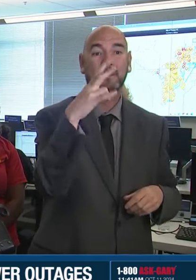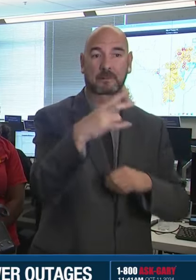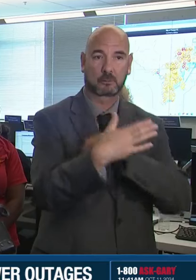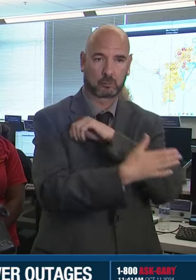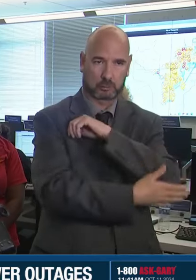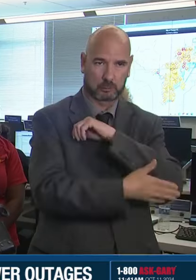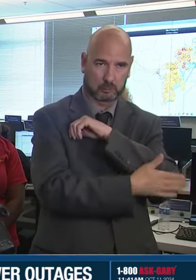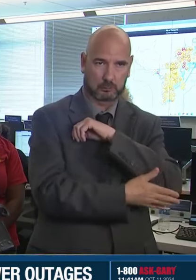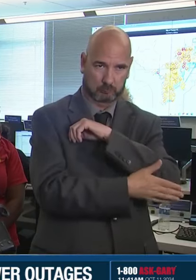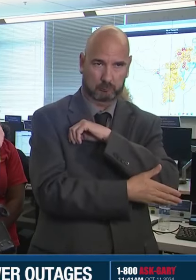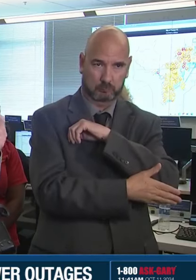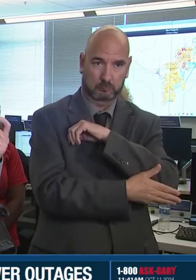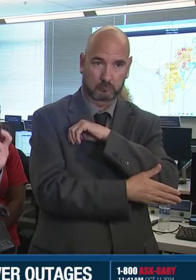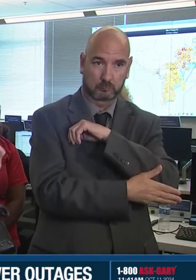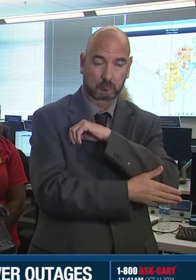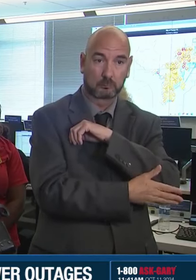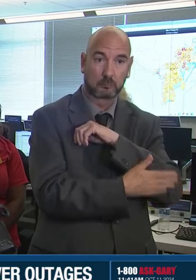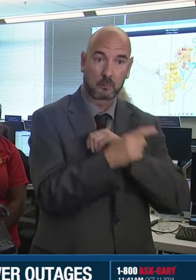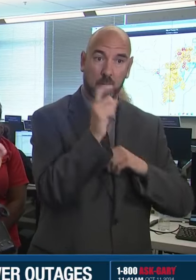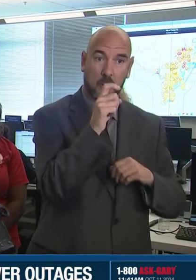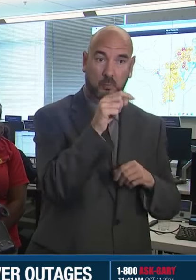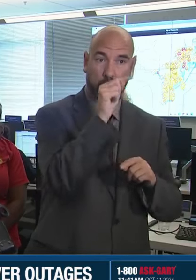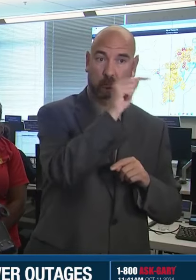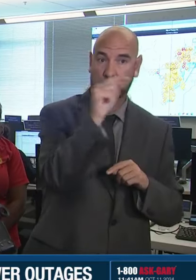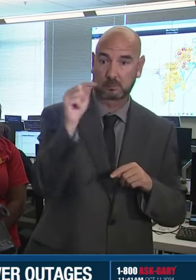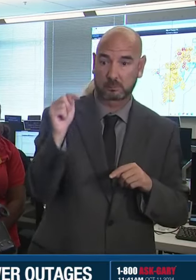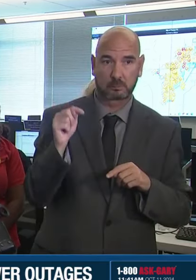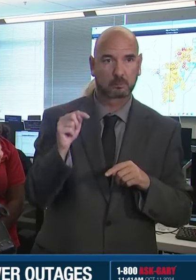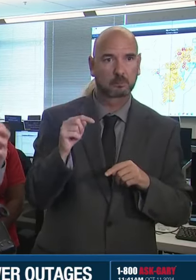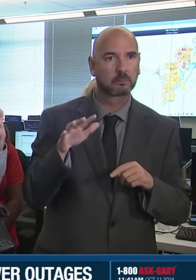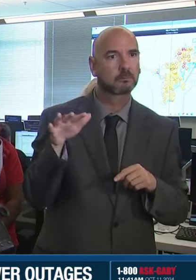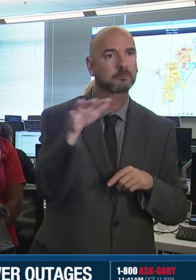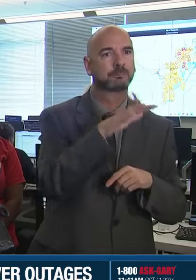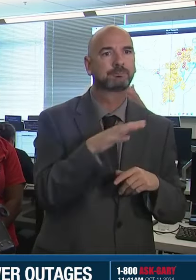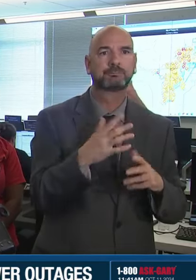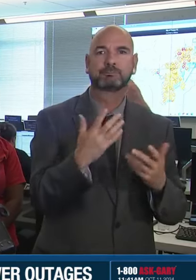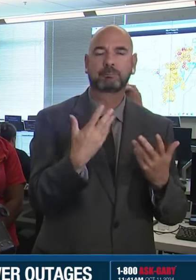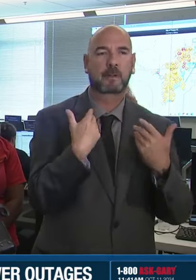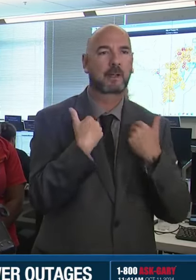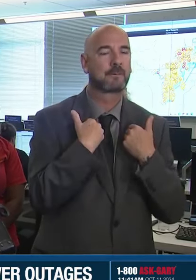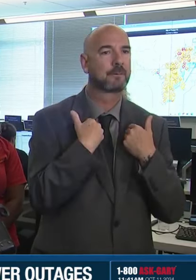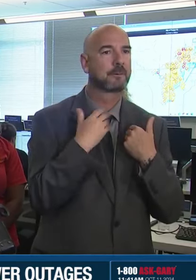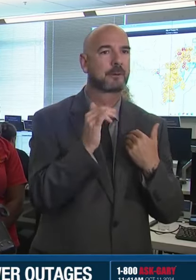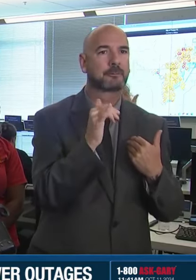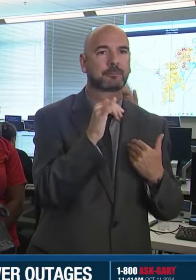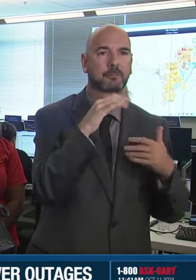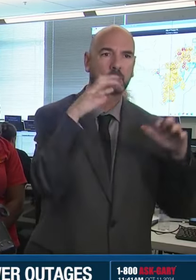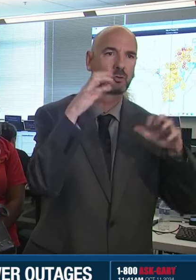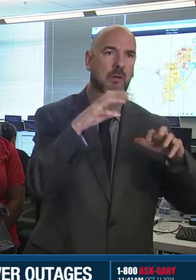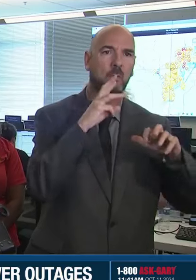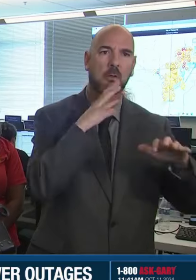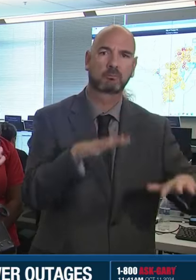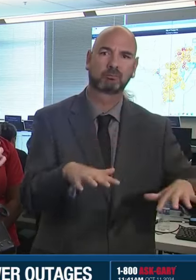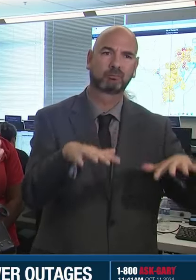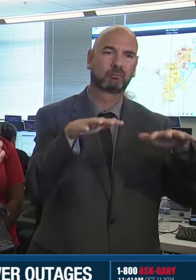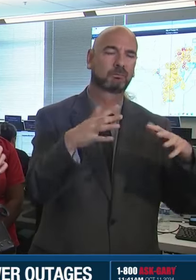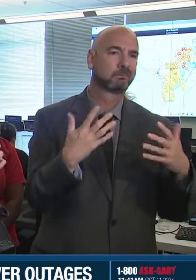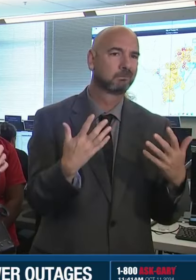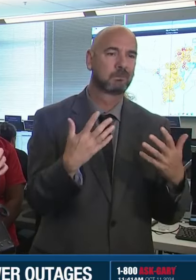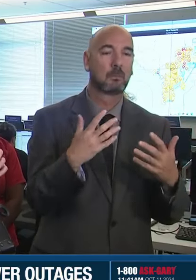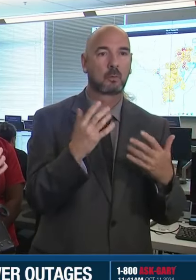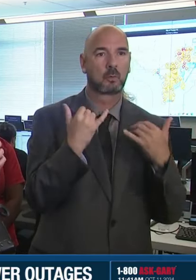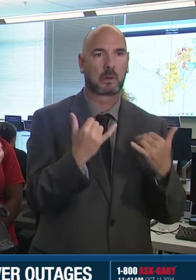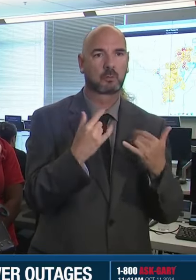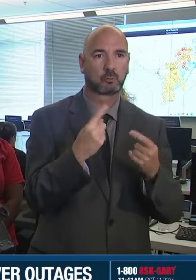Those locations are surrounded right now by the rainwater. So we are currently pumping